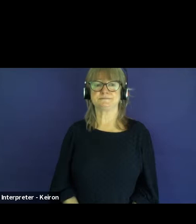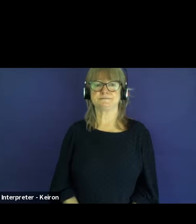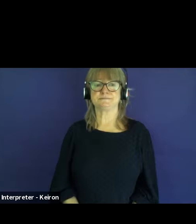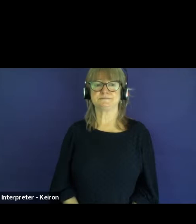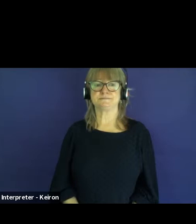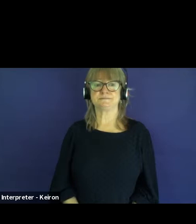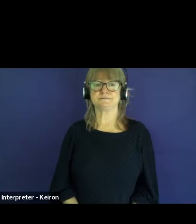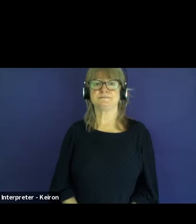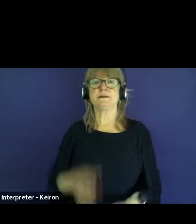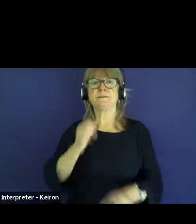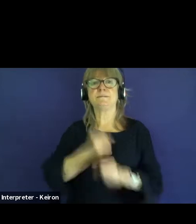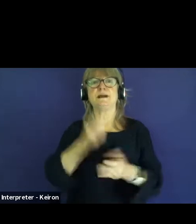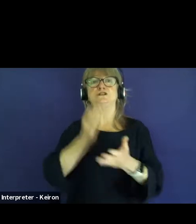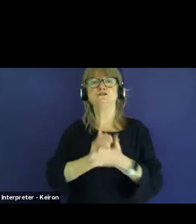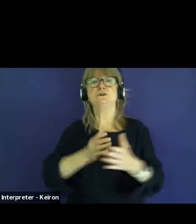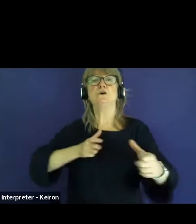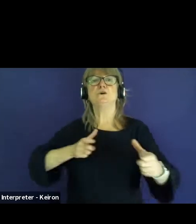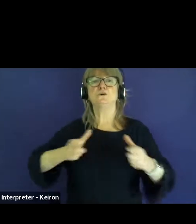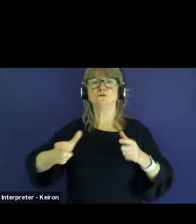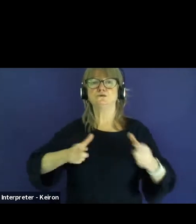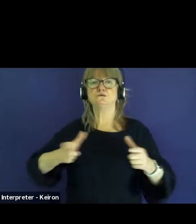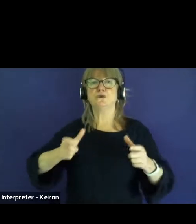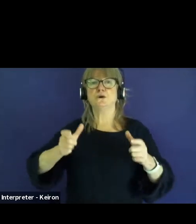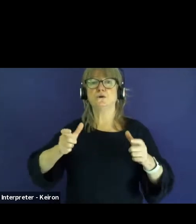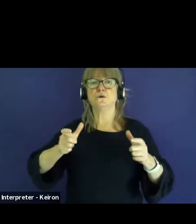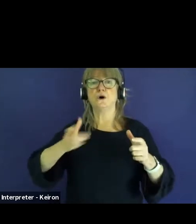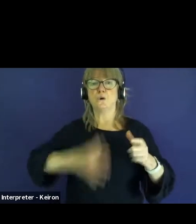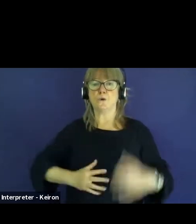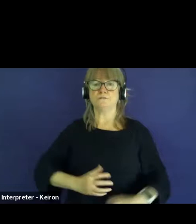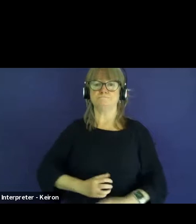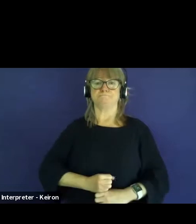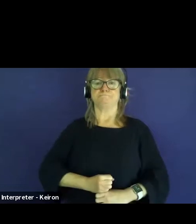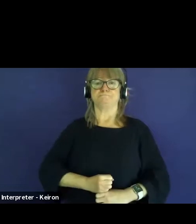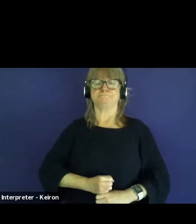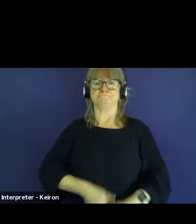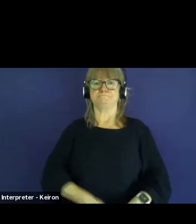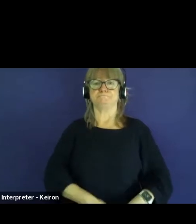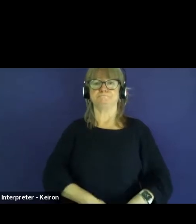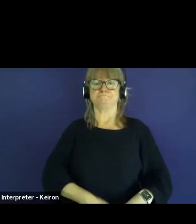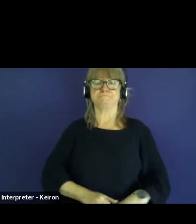Nice and controlled. Really focus on engaging that lower stomach.